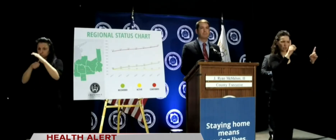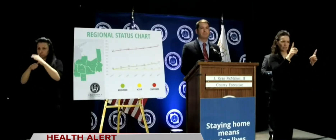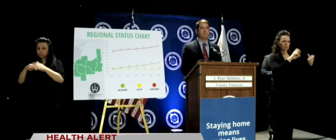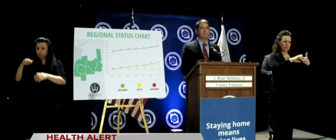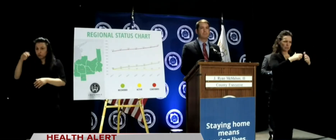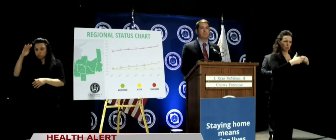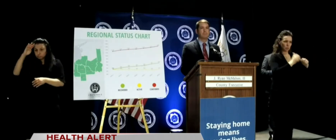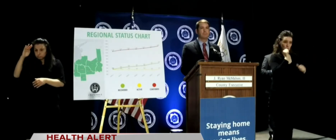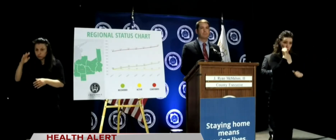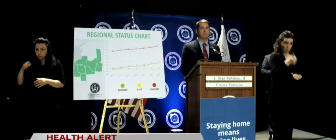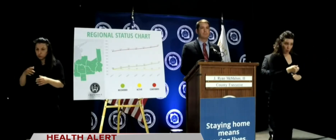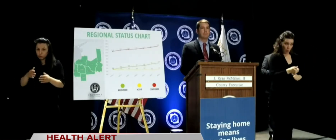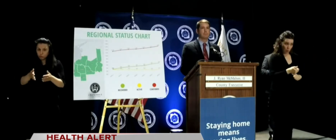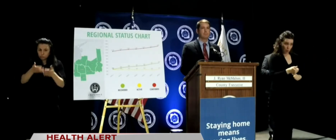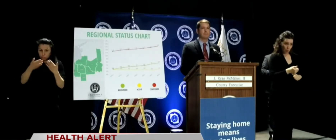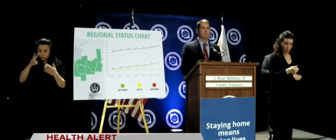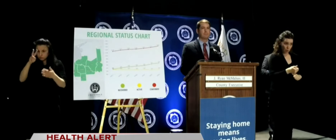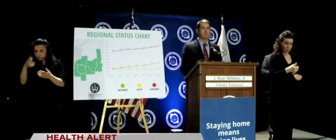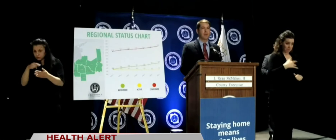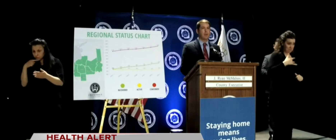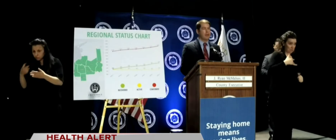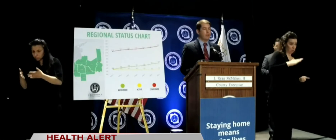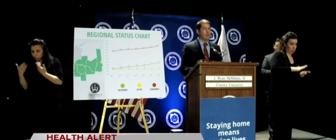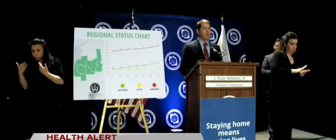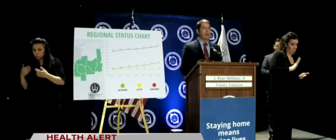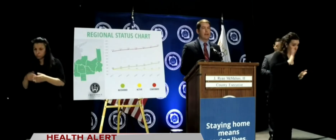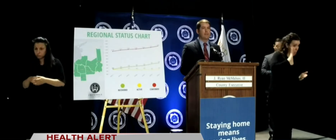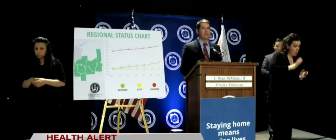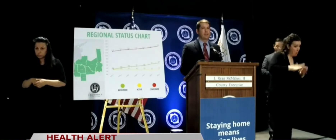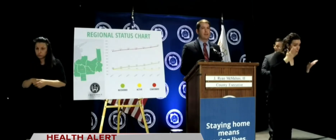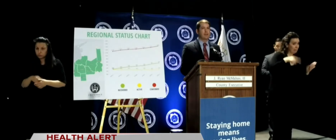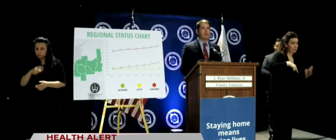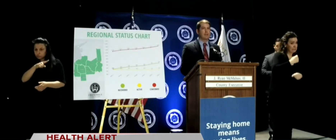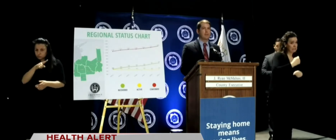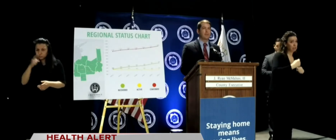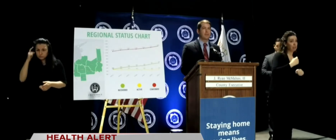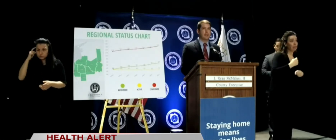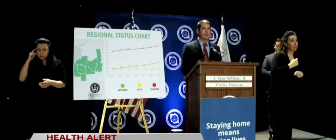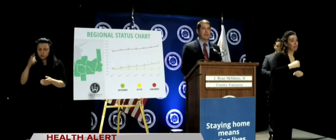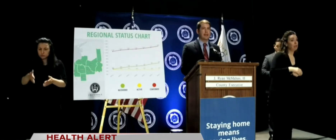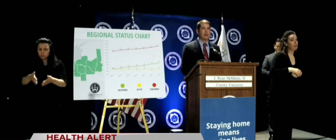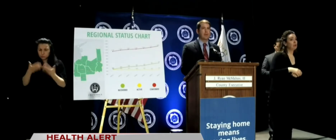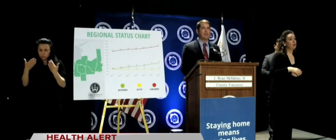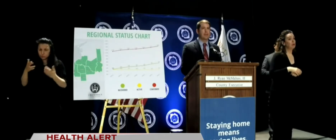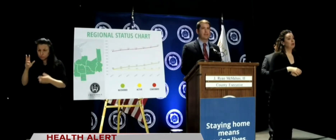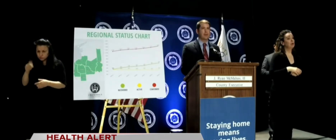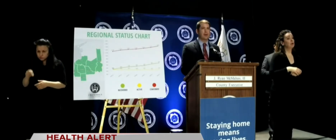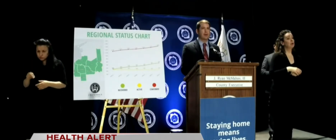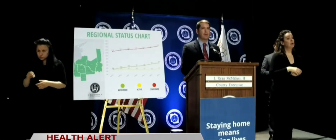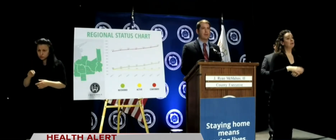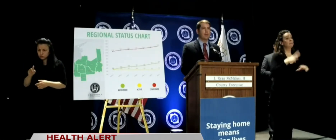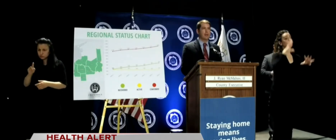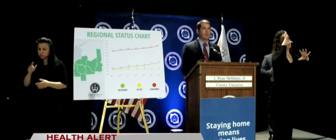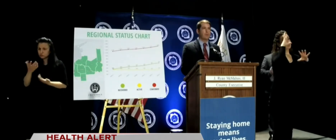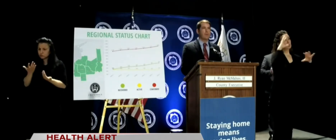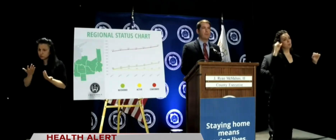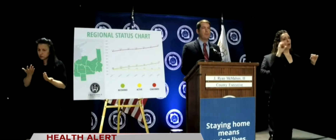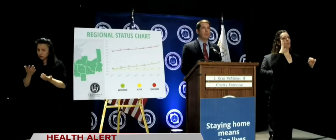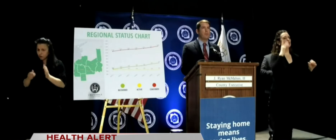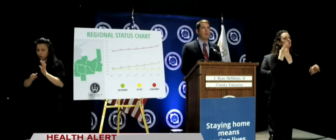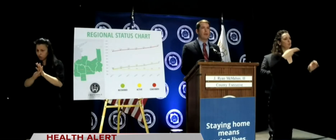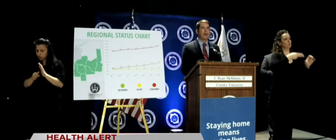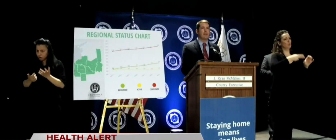you foresee the school district opening again this year? We're going to have the superintendent at our briefing tomorrow.